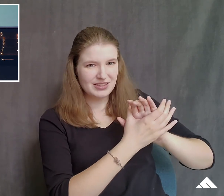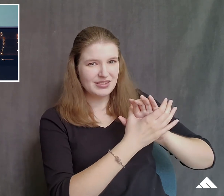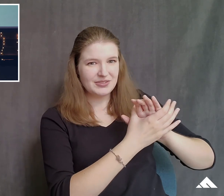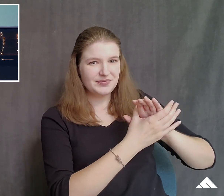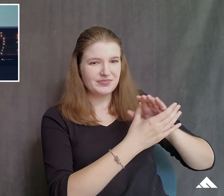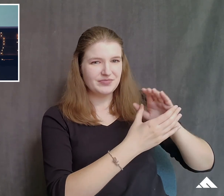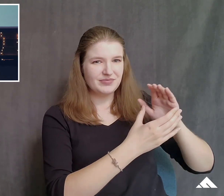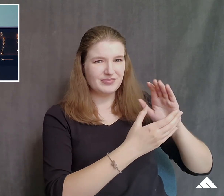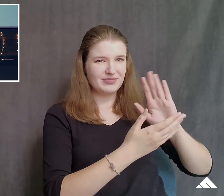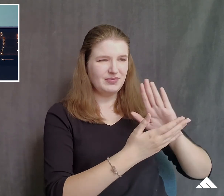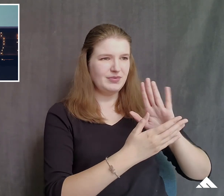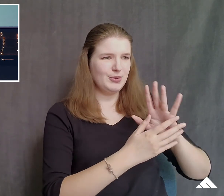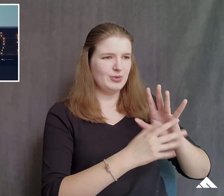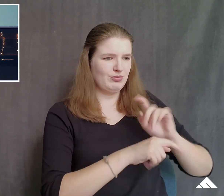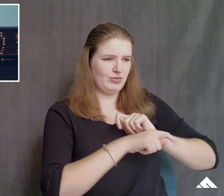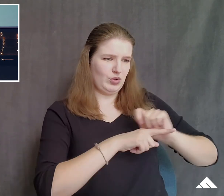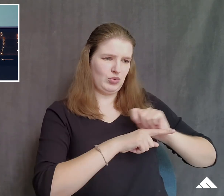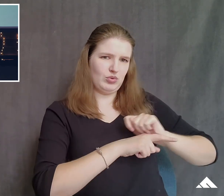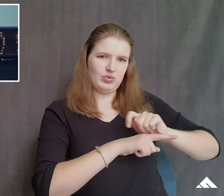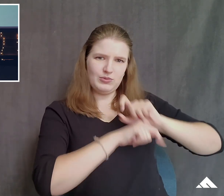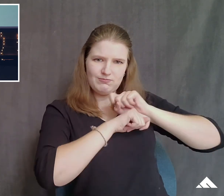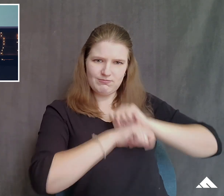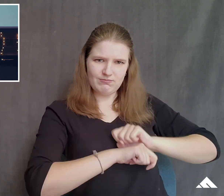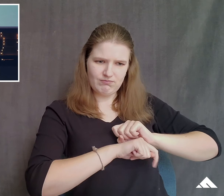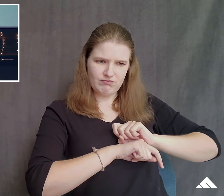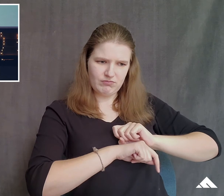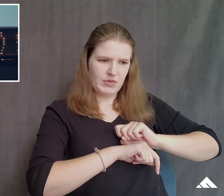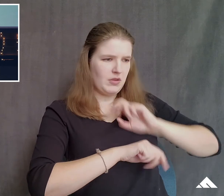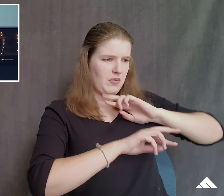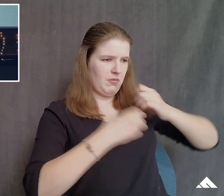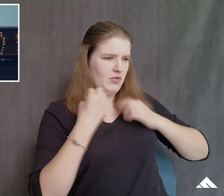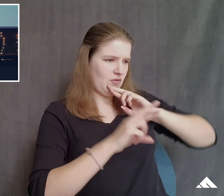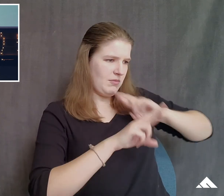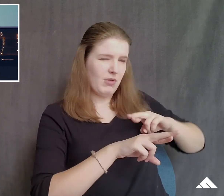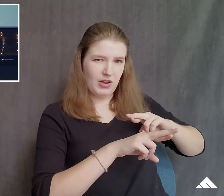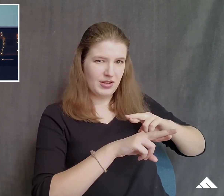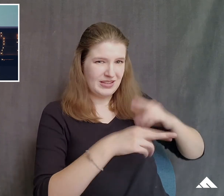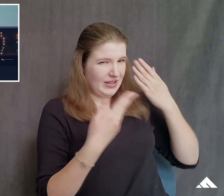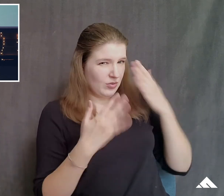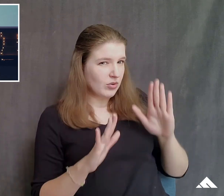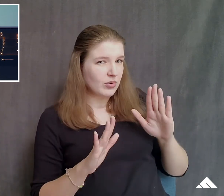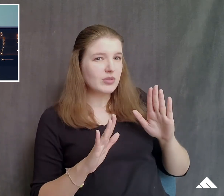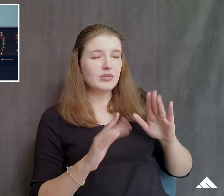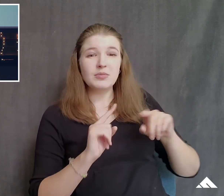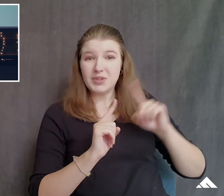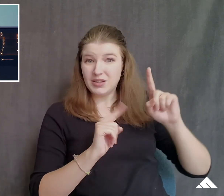conditioned emotional response is. But this is how the Father treats us when we come to